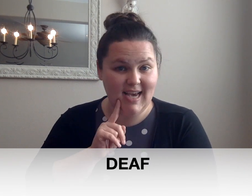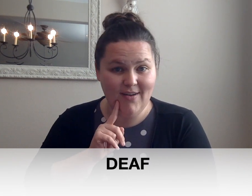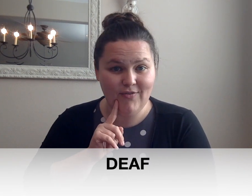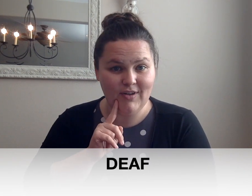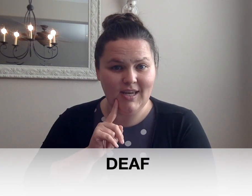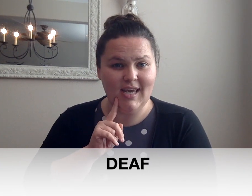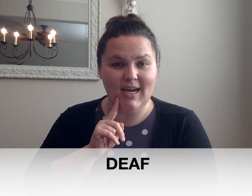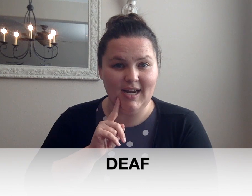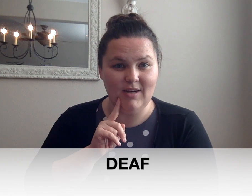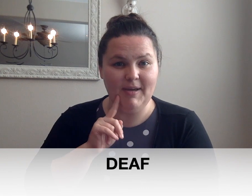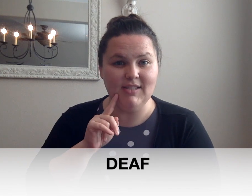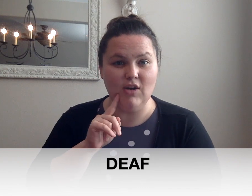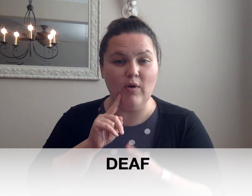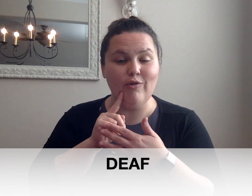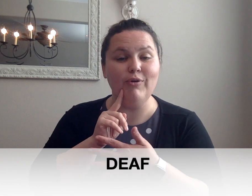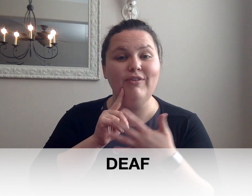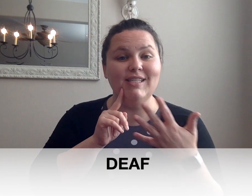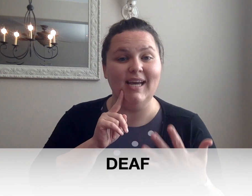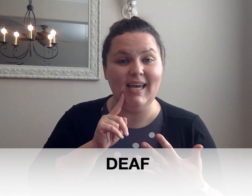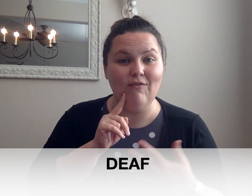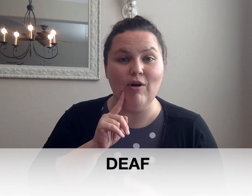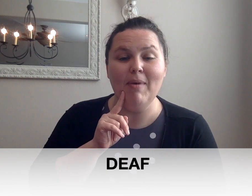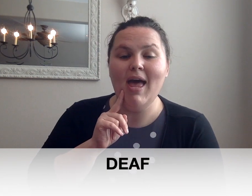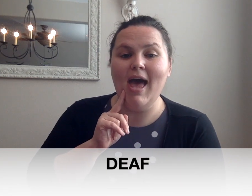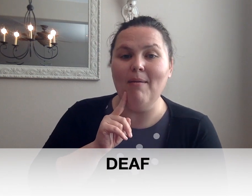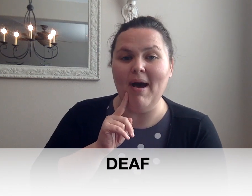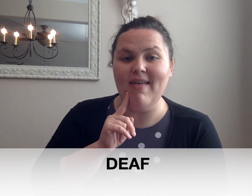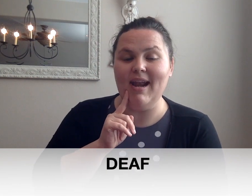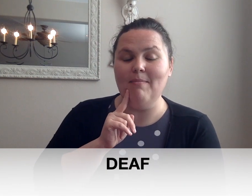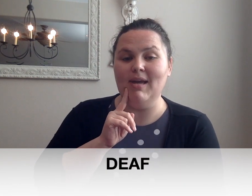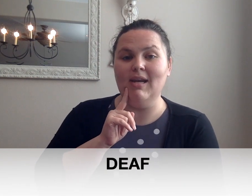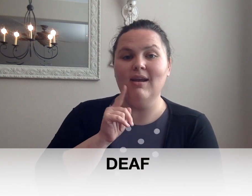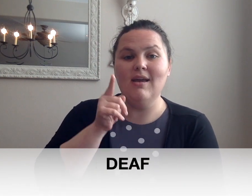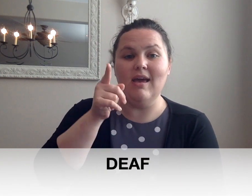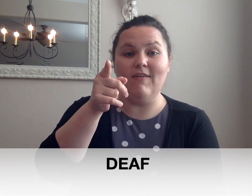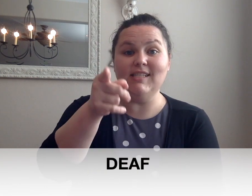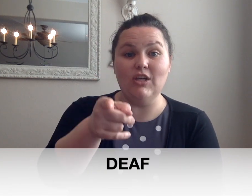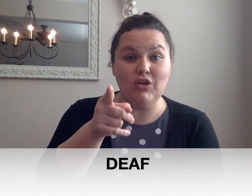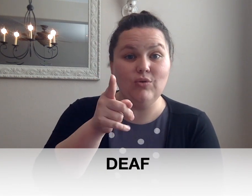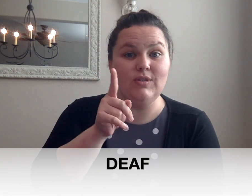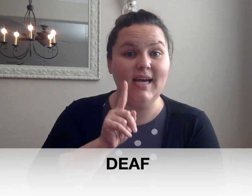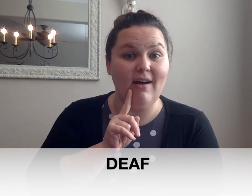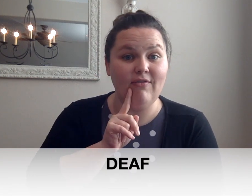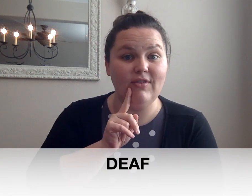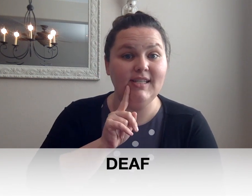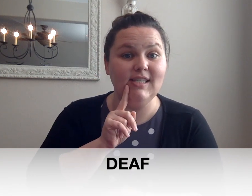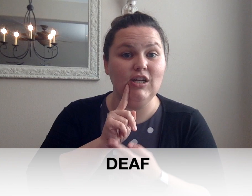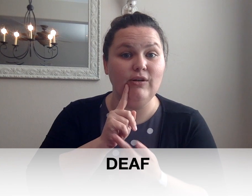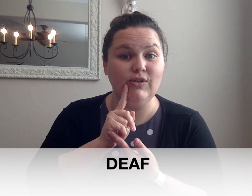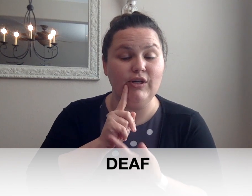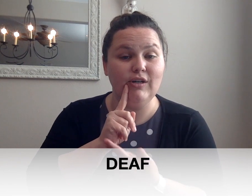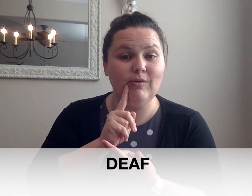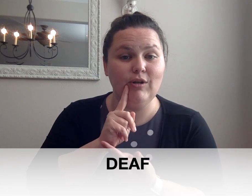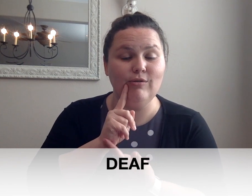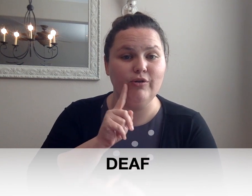deaf. It kind of depends on where the previous sign came from. And by that I mean, if I said you deaf, this is the closer